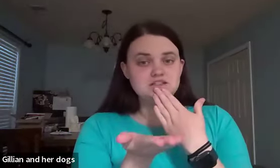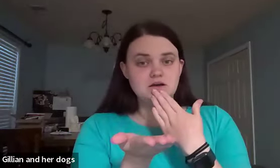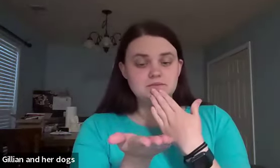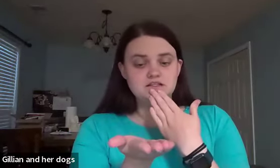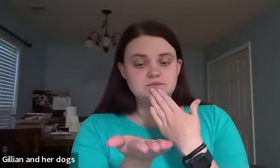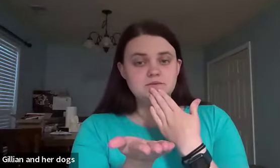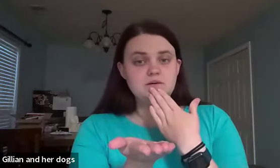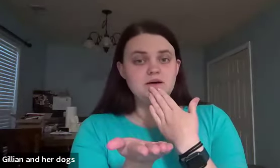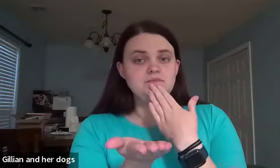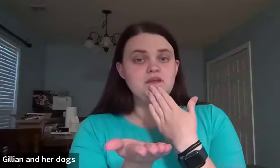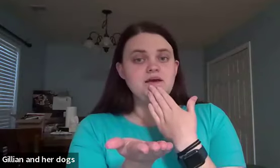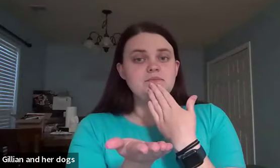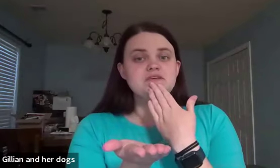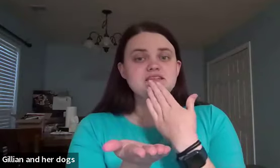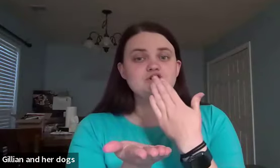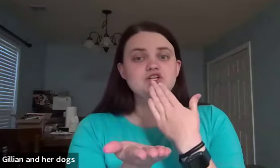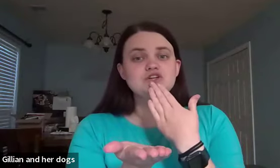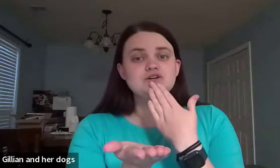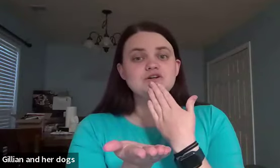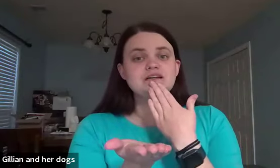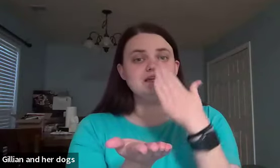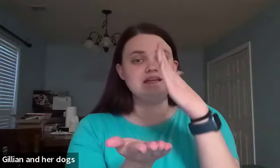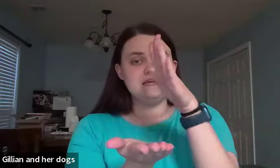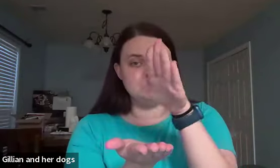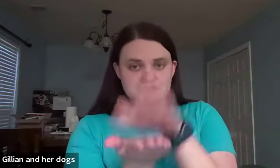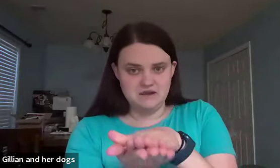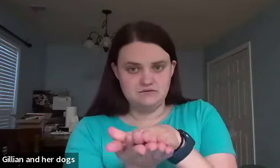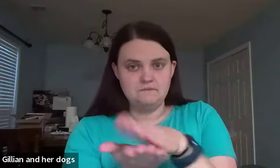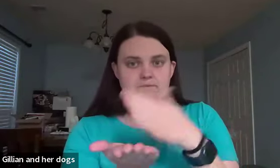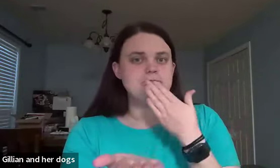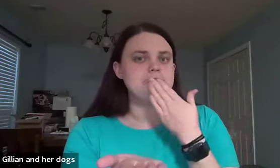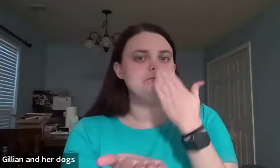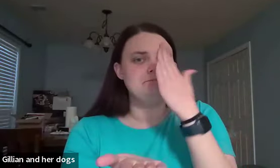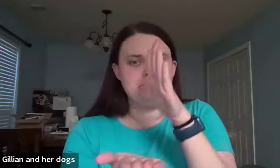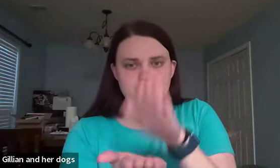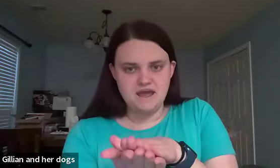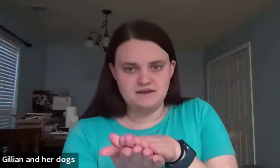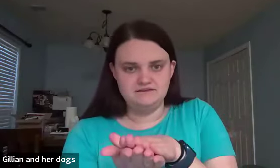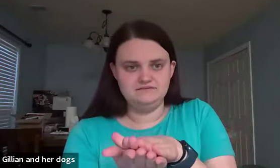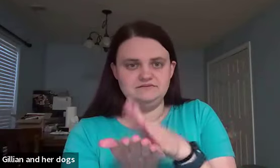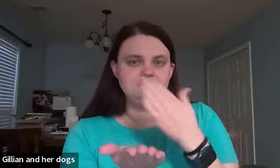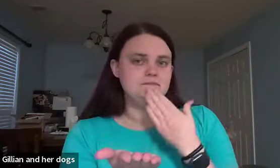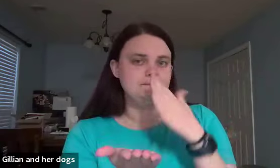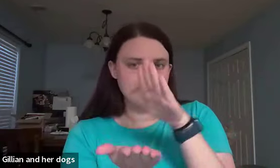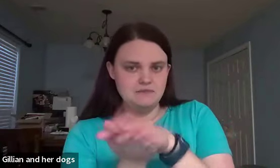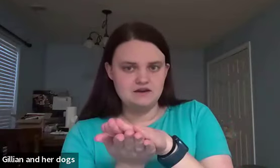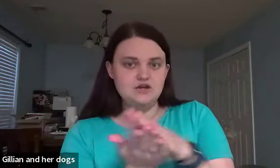chin, non-dominant palm up. But this time you're going to turn it and go down. Bad.